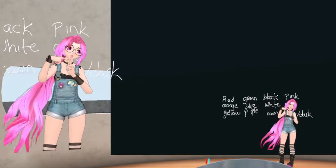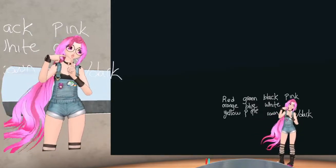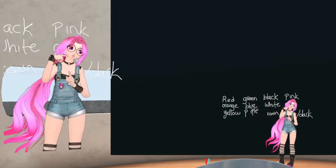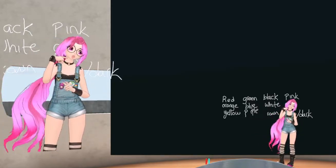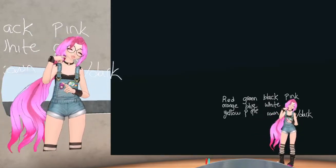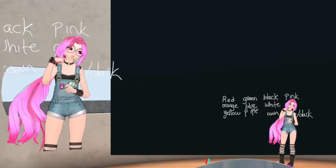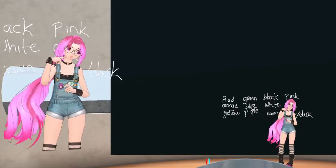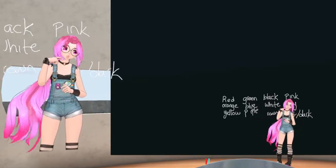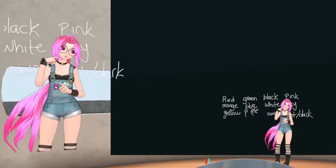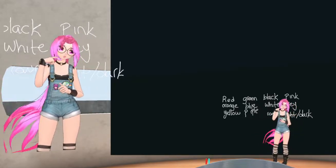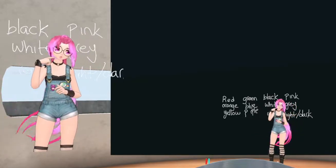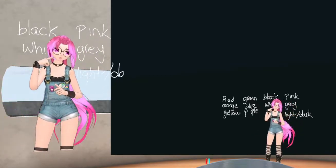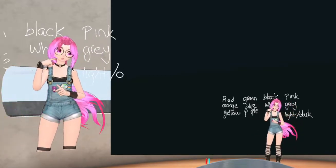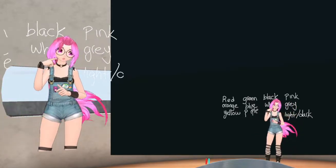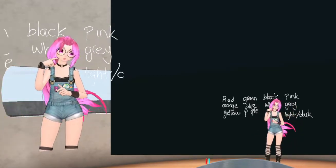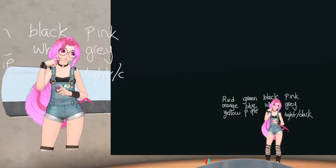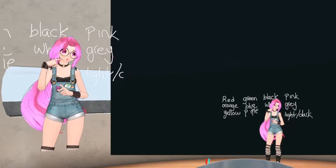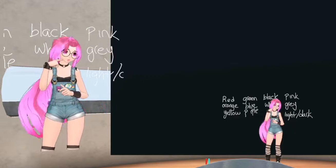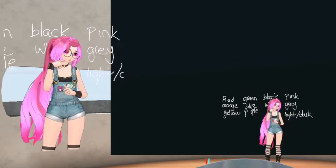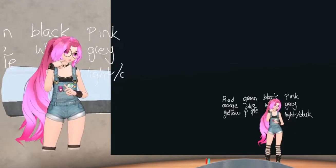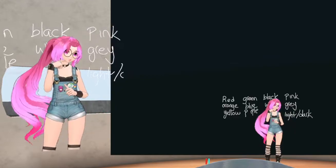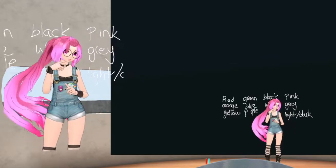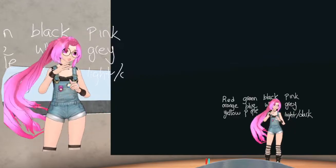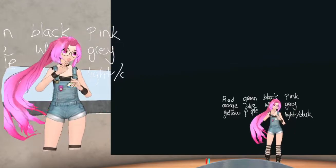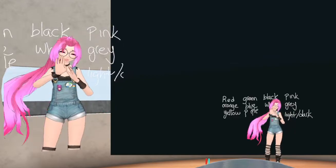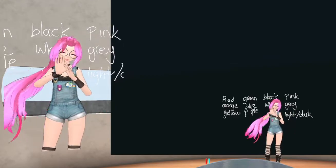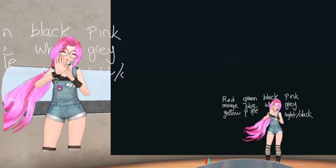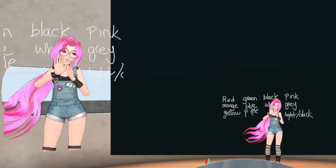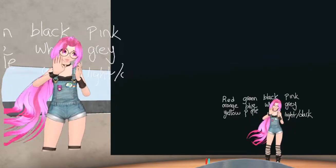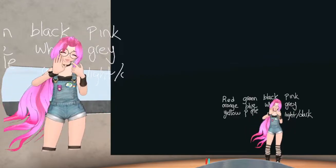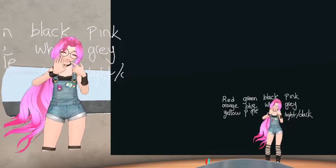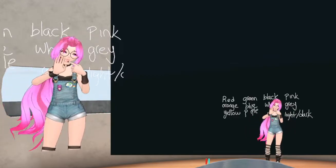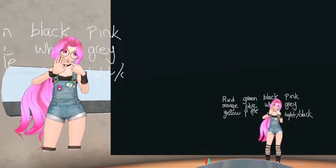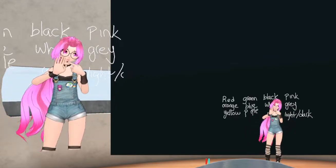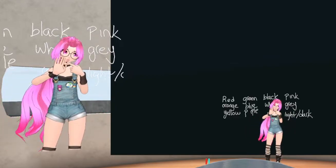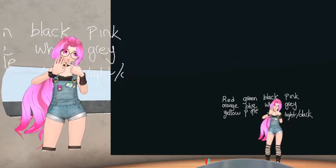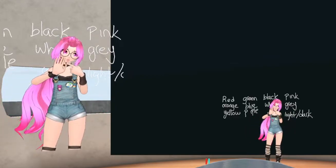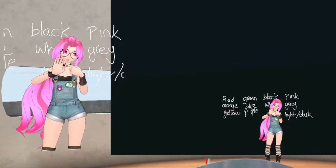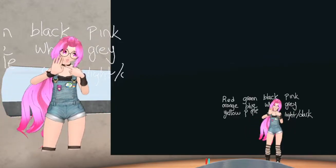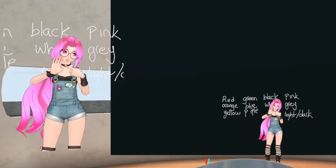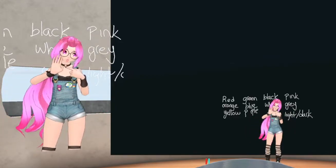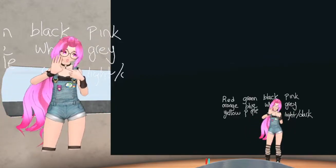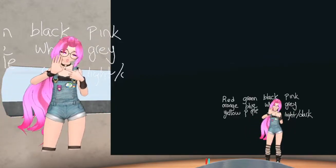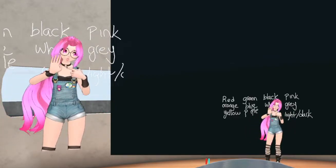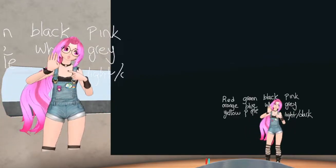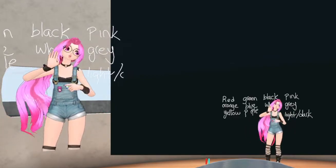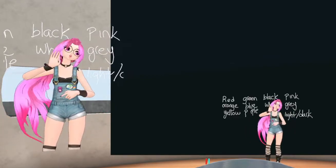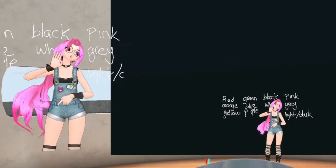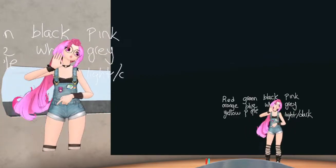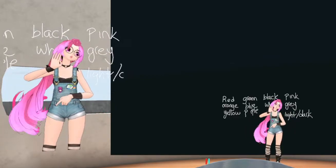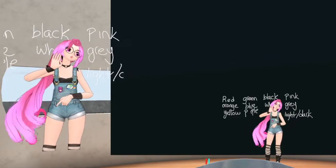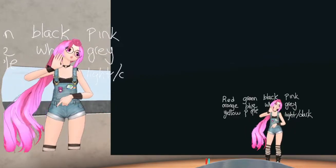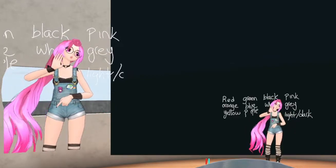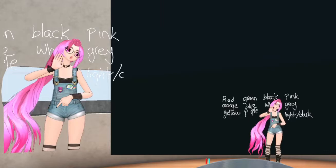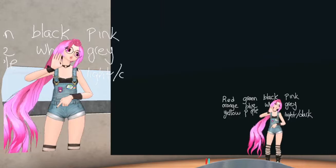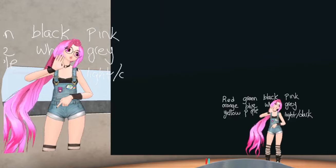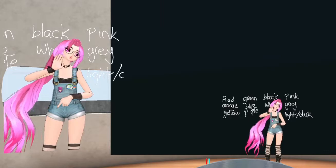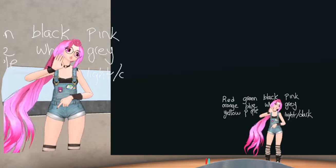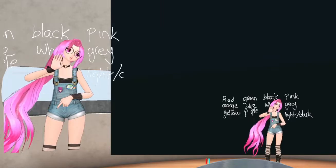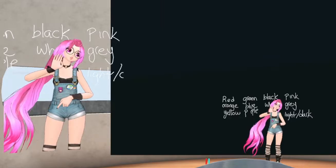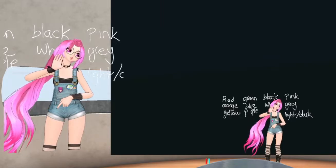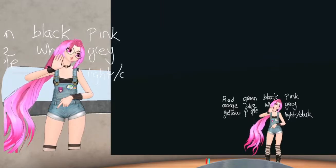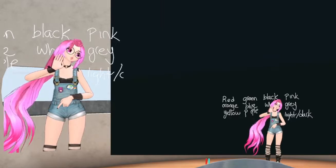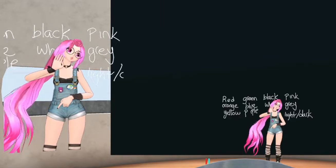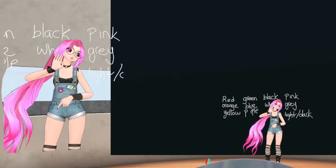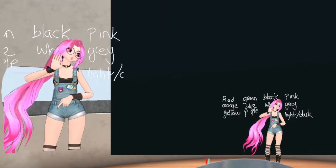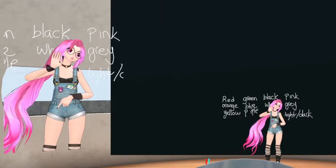be touching your cheek. Touching your cheek. So you want this part of your finger and your thumb to be against